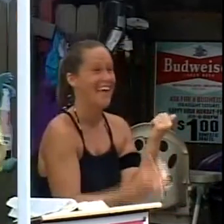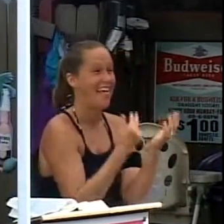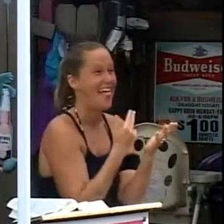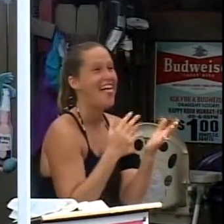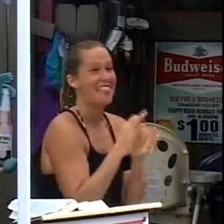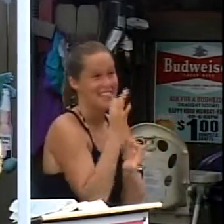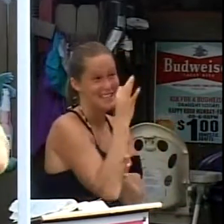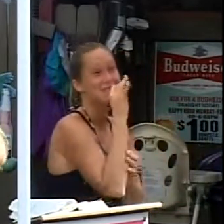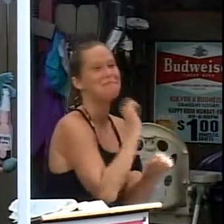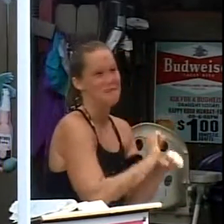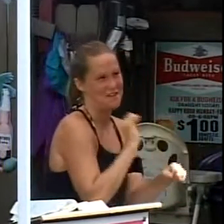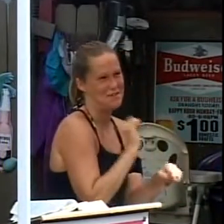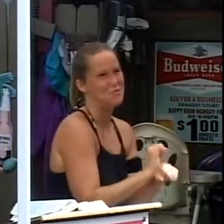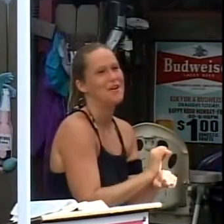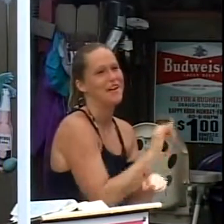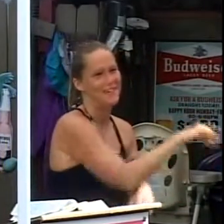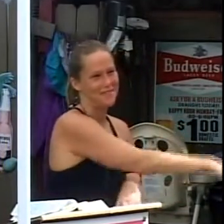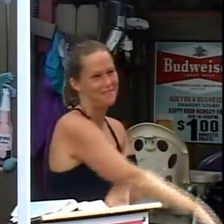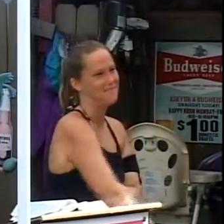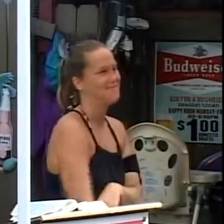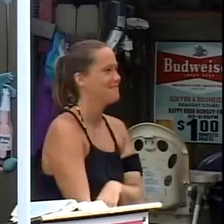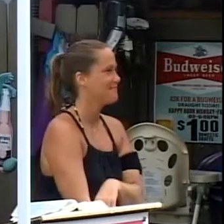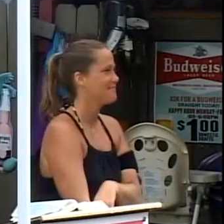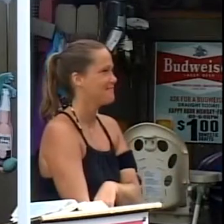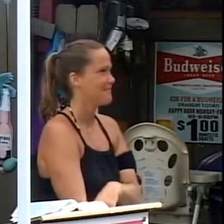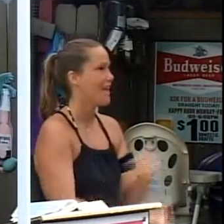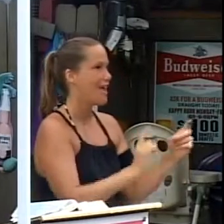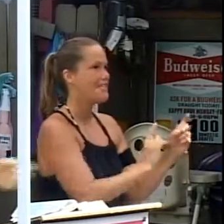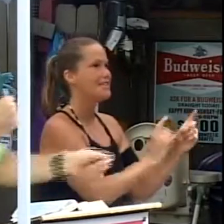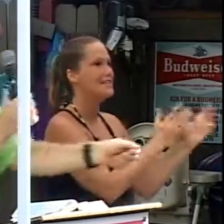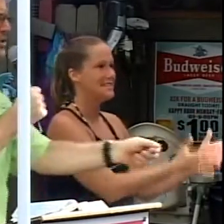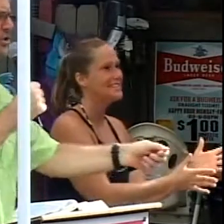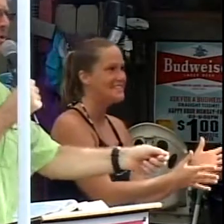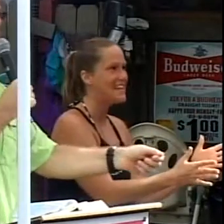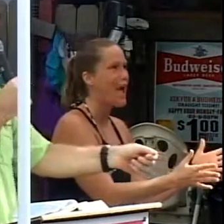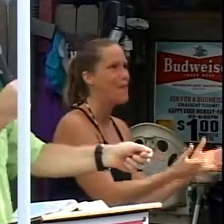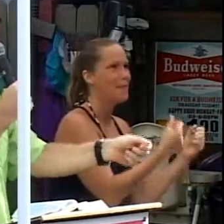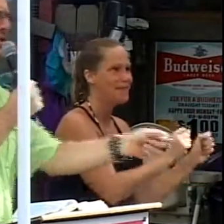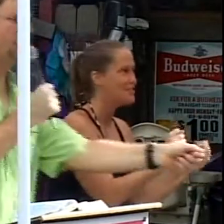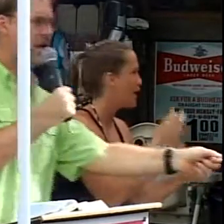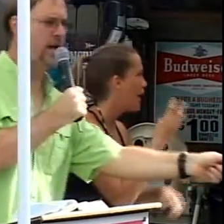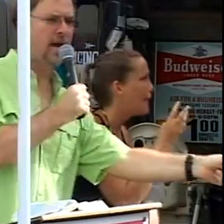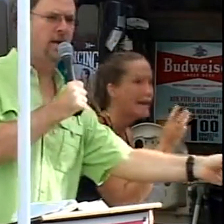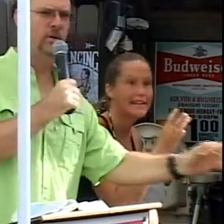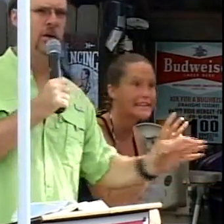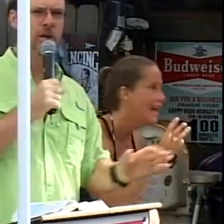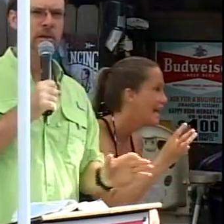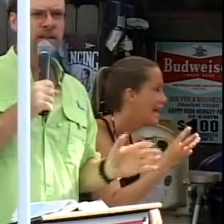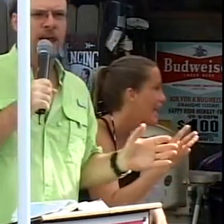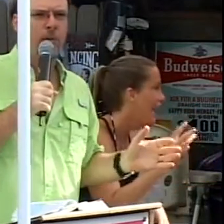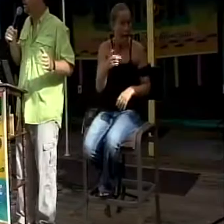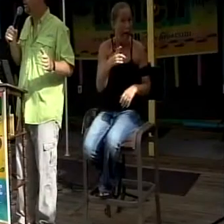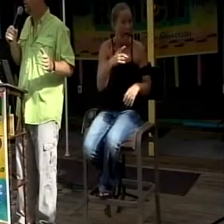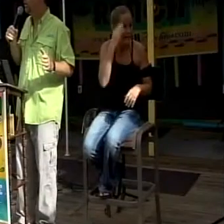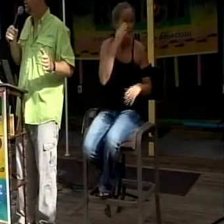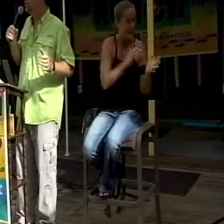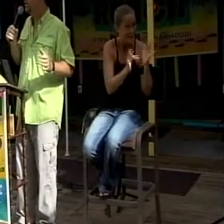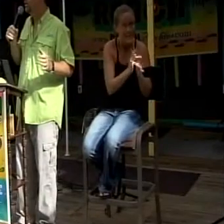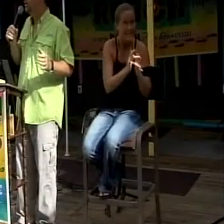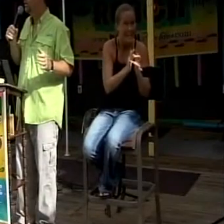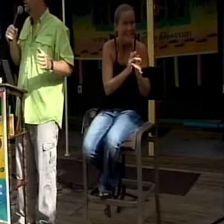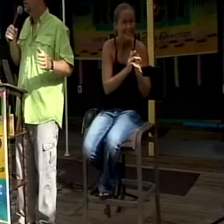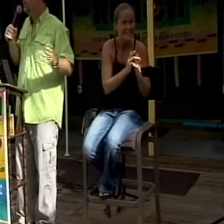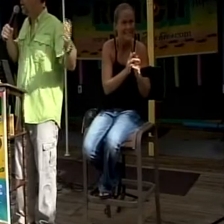tracts out. Are you saved, brother? Do you know the way to heaven? Do you have a relationship with Jesus? Let me tell you how. That wouldn't have